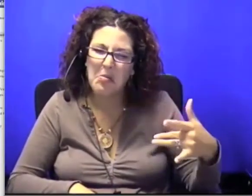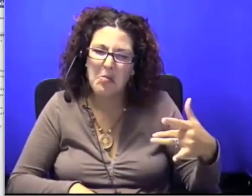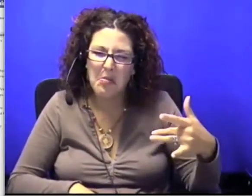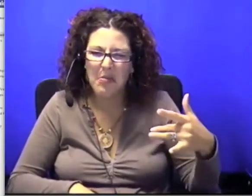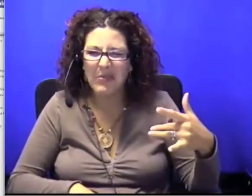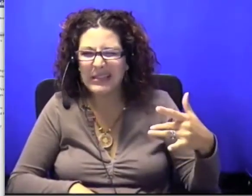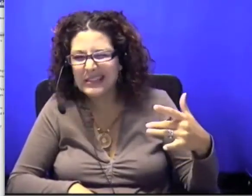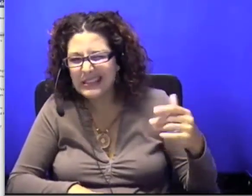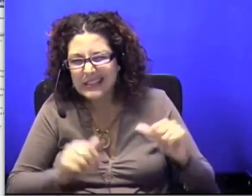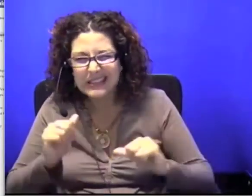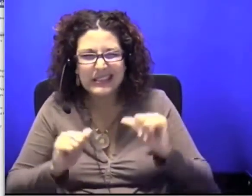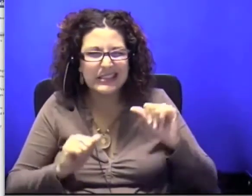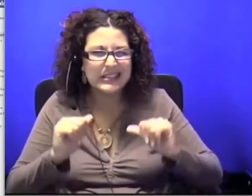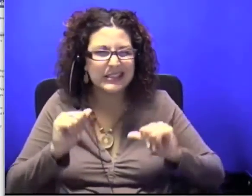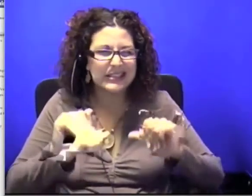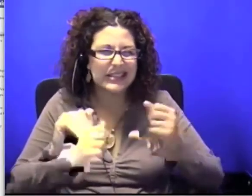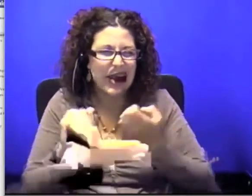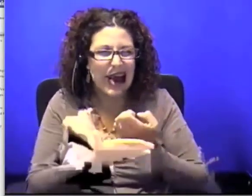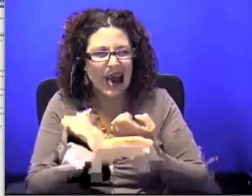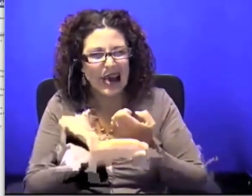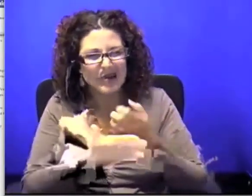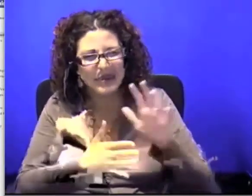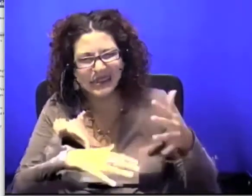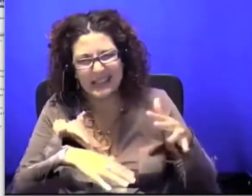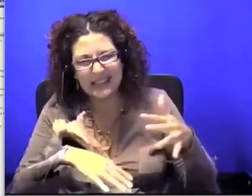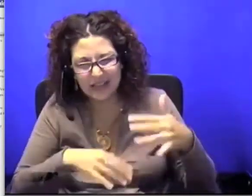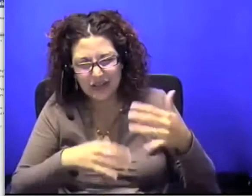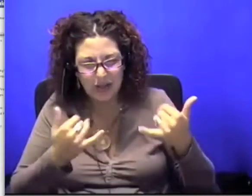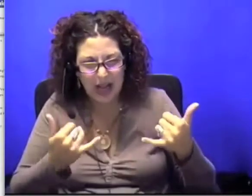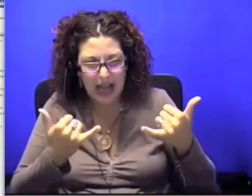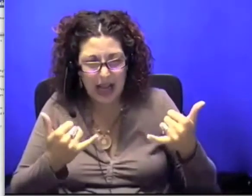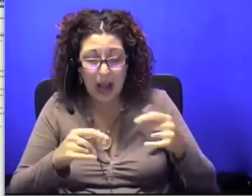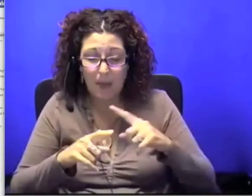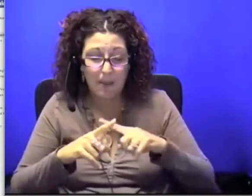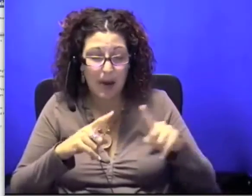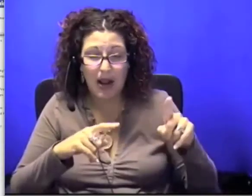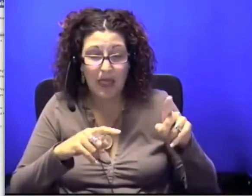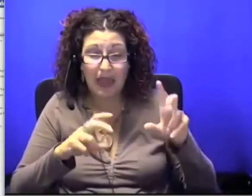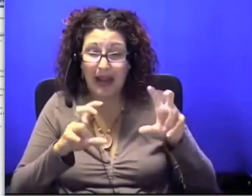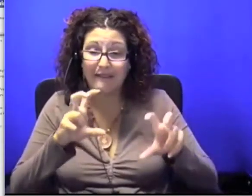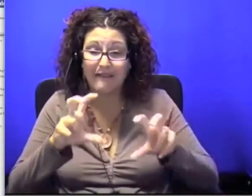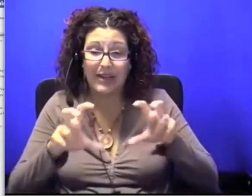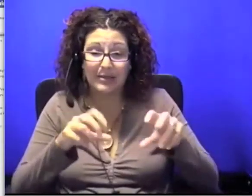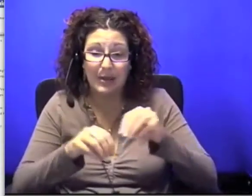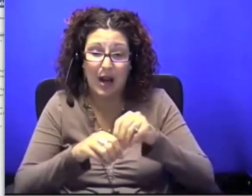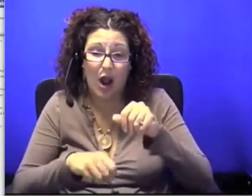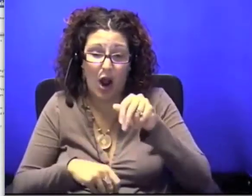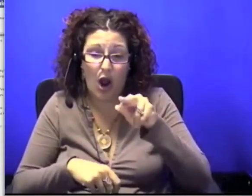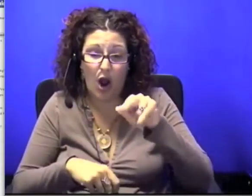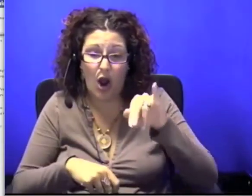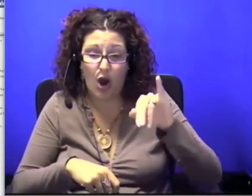because of some doubt you had about the way the economy works. Well, the investment in ARCS is so minimal,